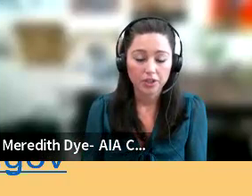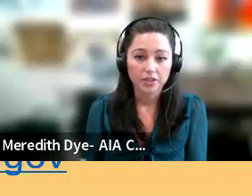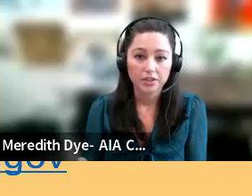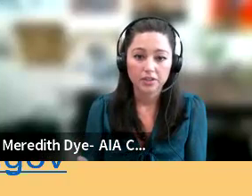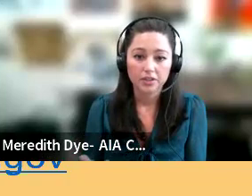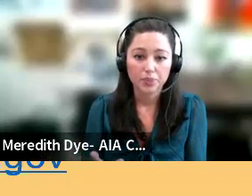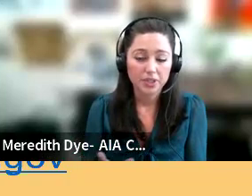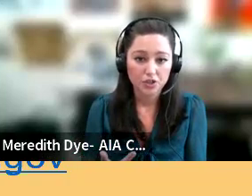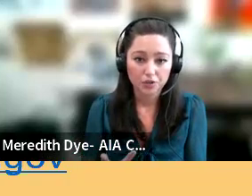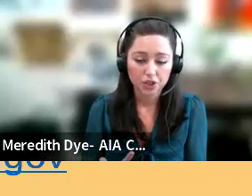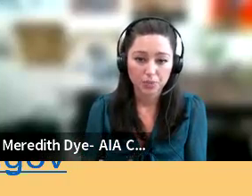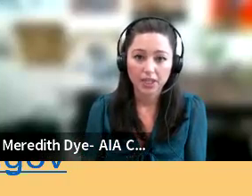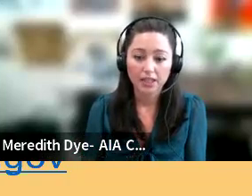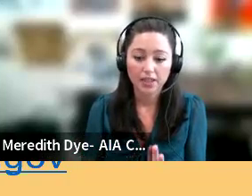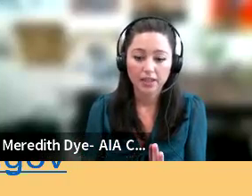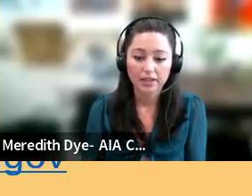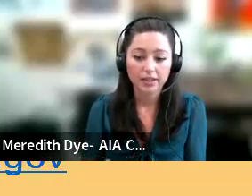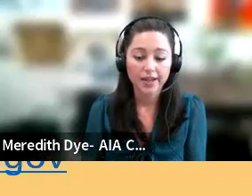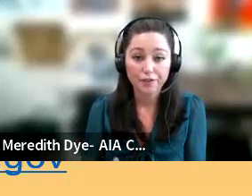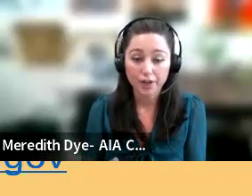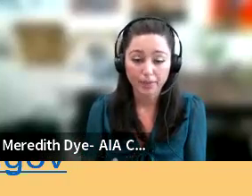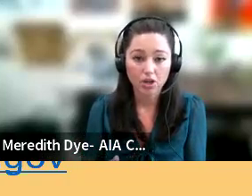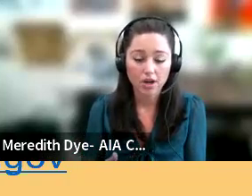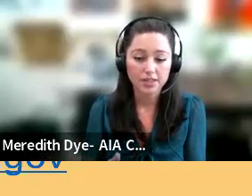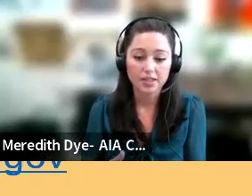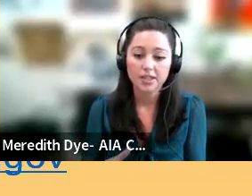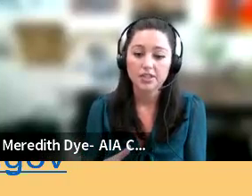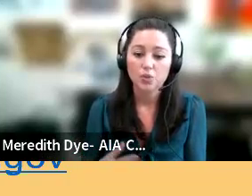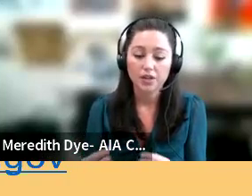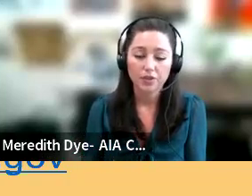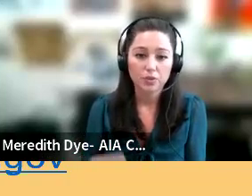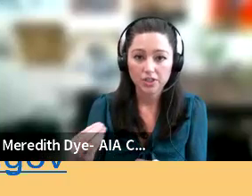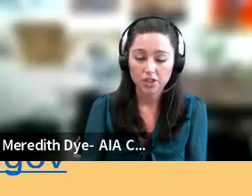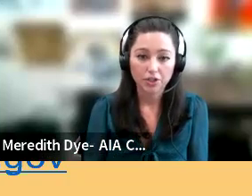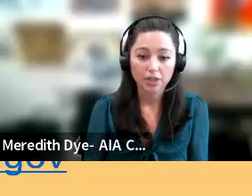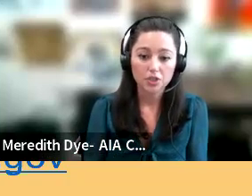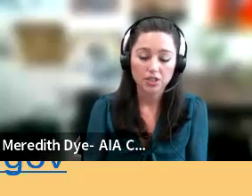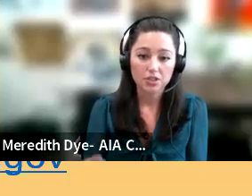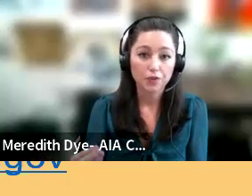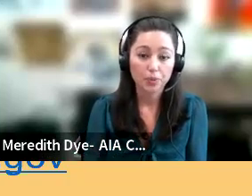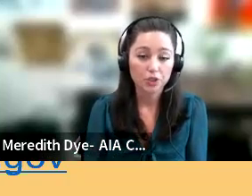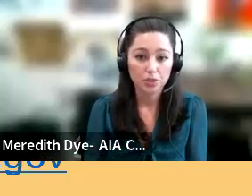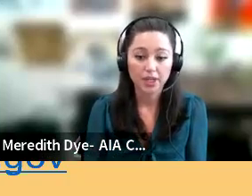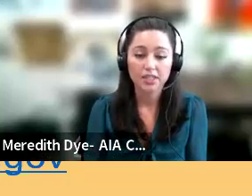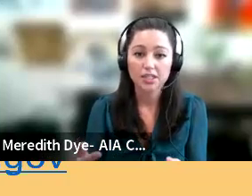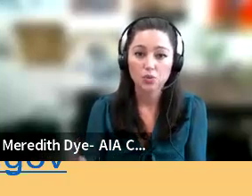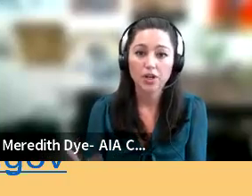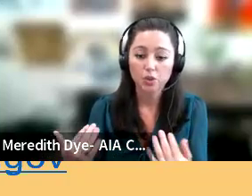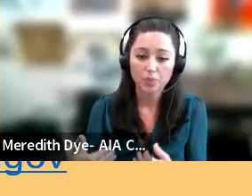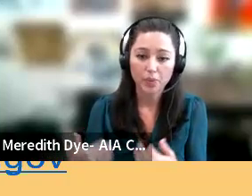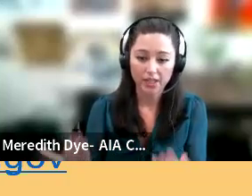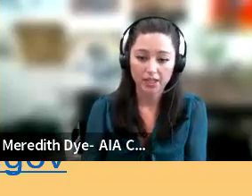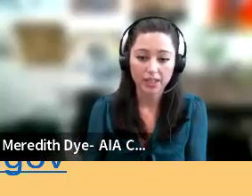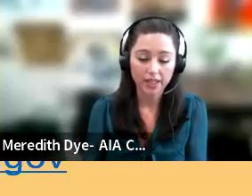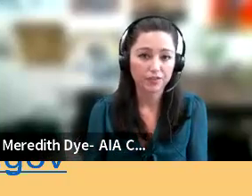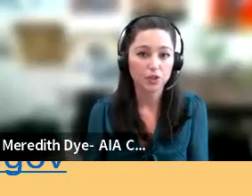the artwork, the potential for shipping and handling, and the framing cost. So whatever you list on your image list for a purchase price is what